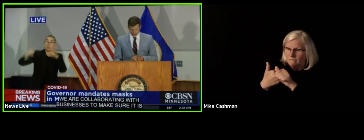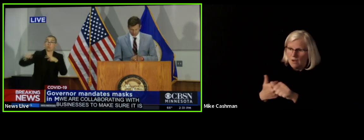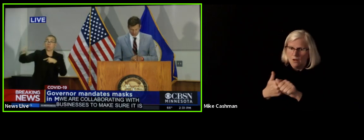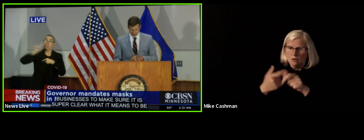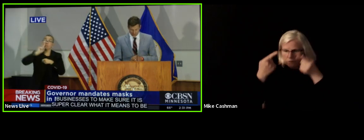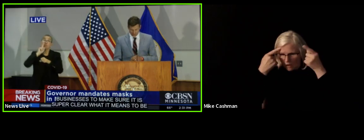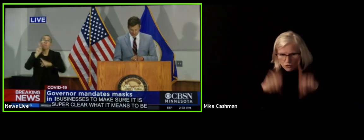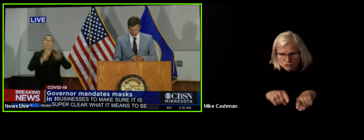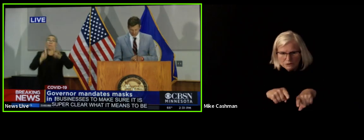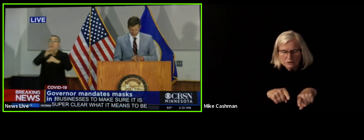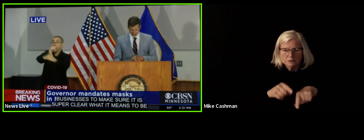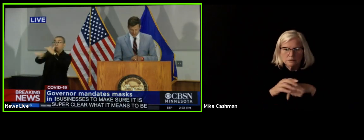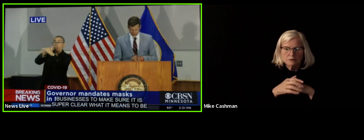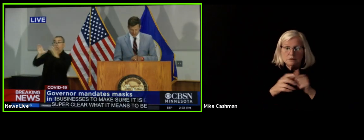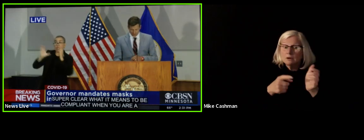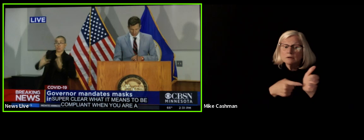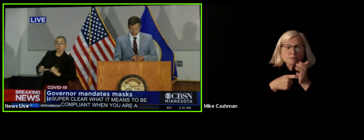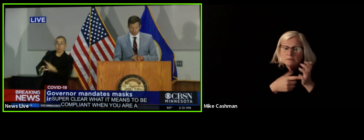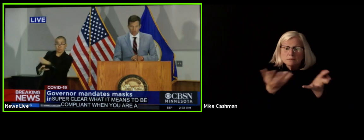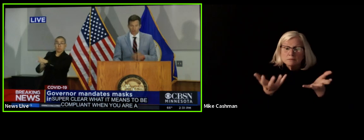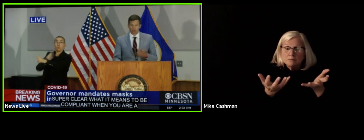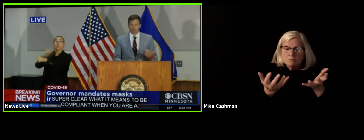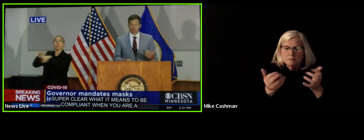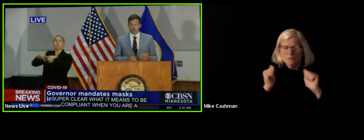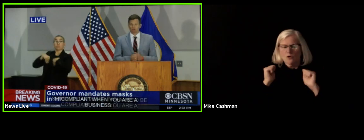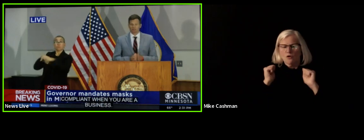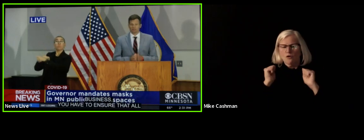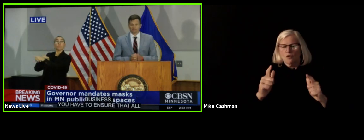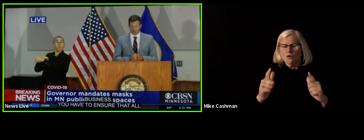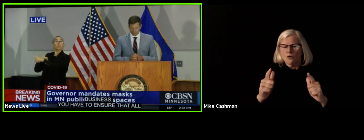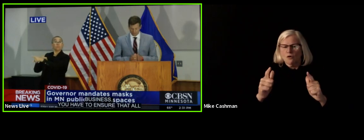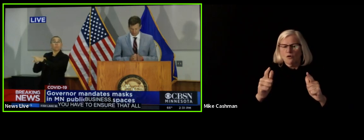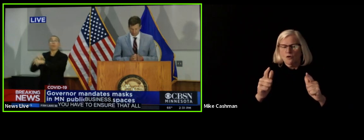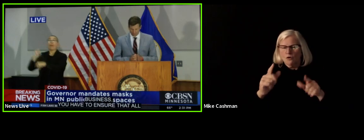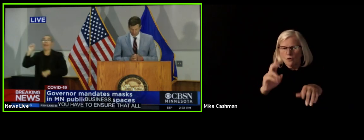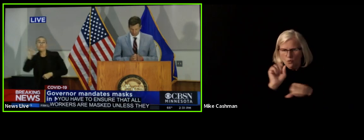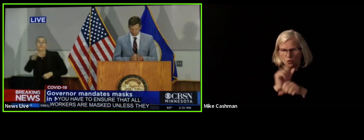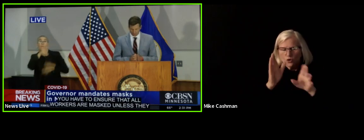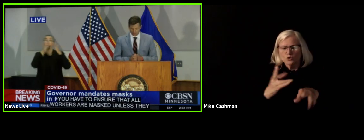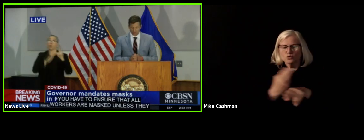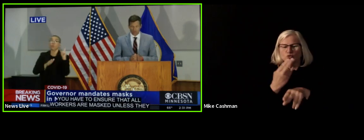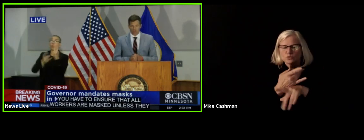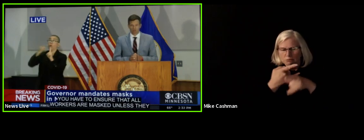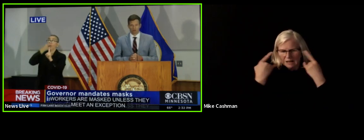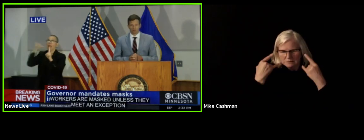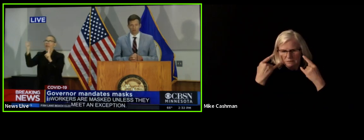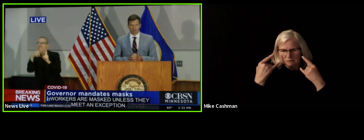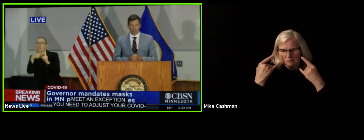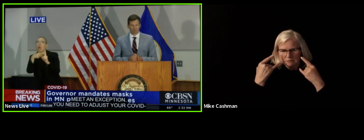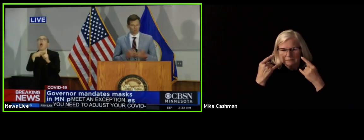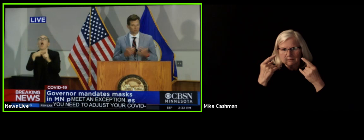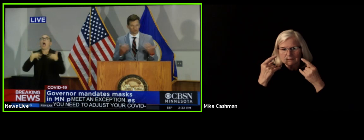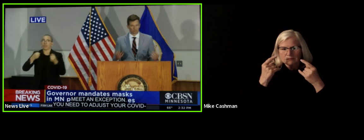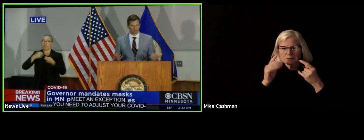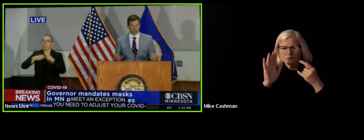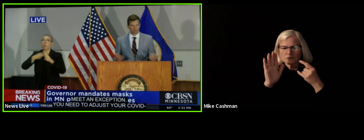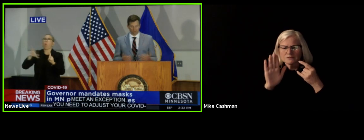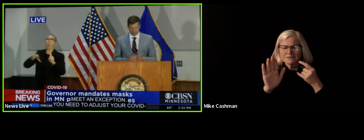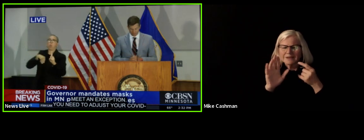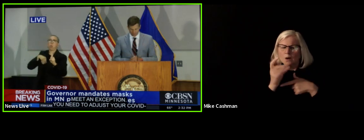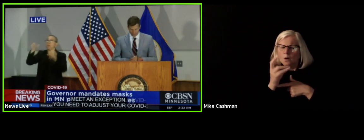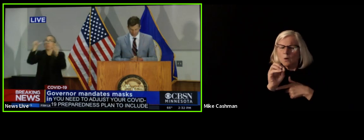masked, again, unless they meet some of those exceptions. You need to adjust your COVID-19 preparedness plan to include information around masking, so it's just really clear